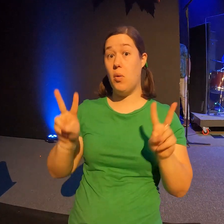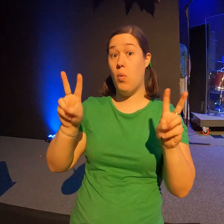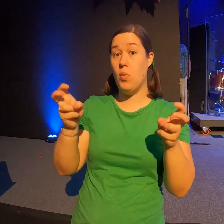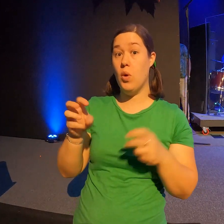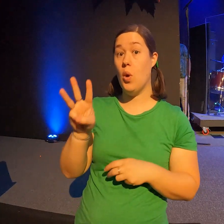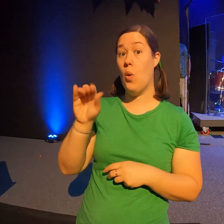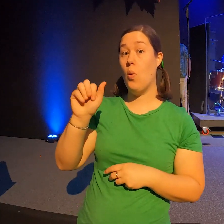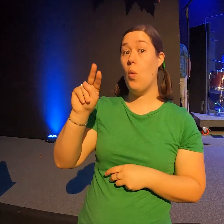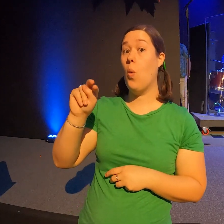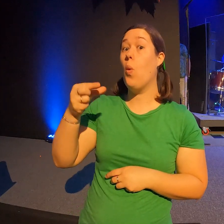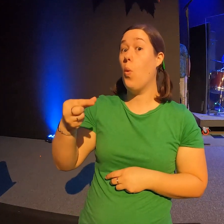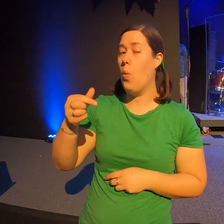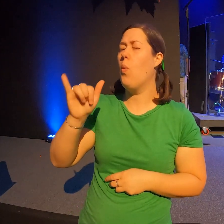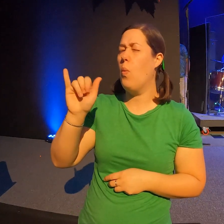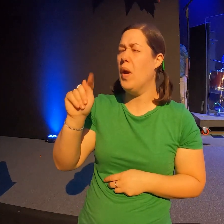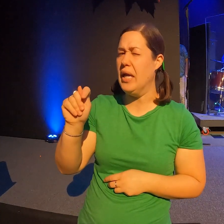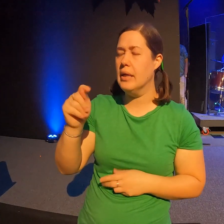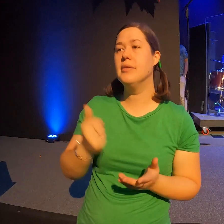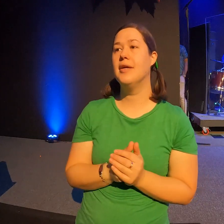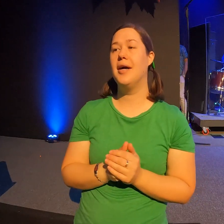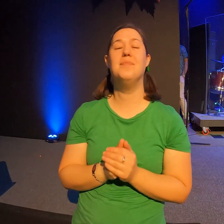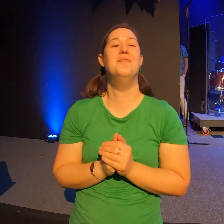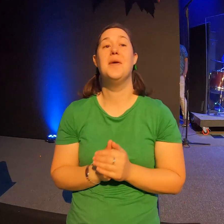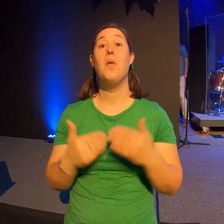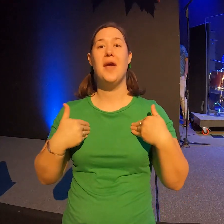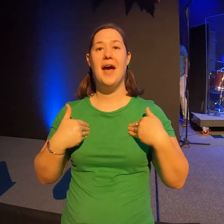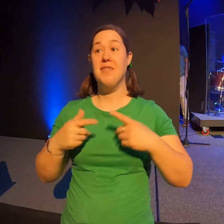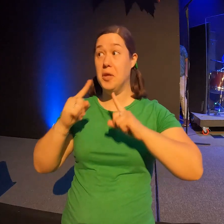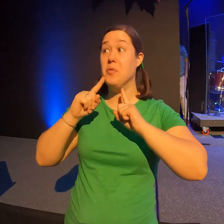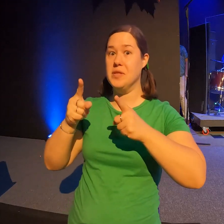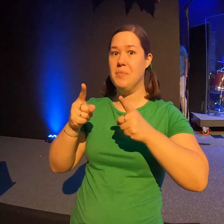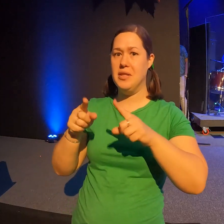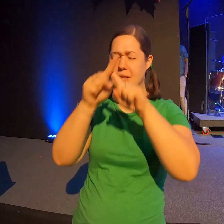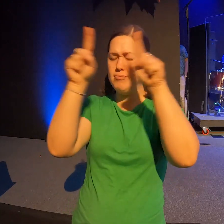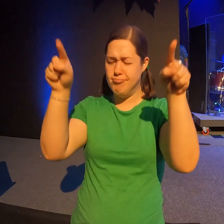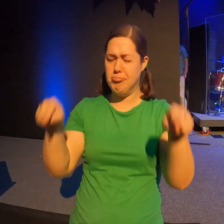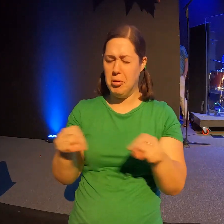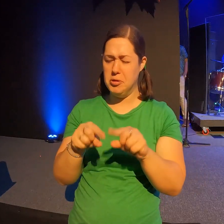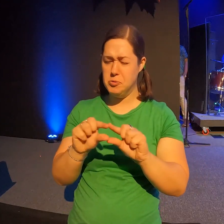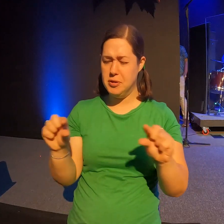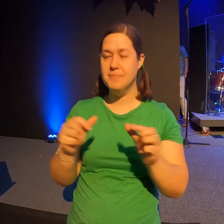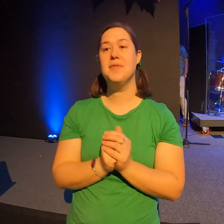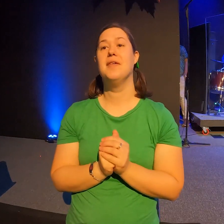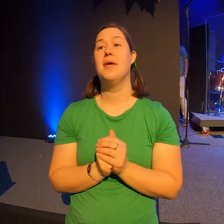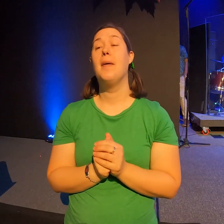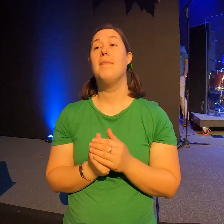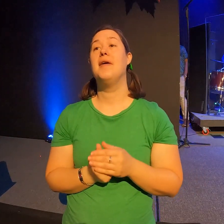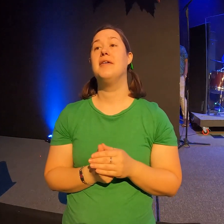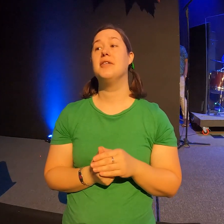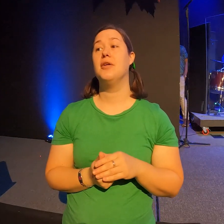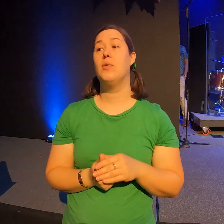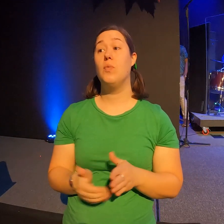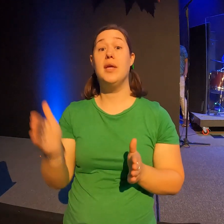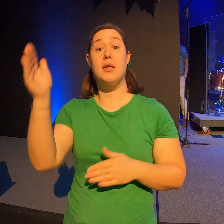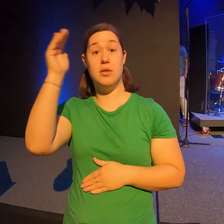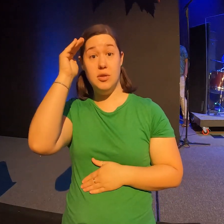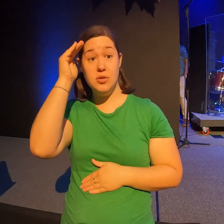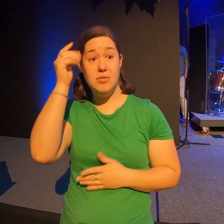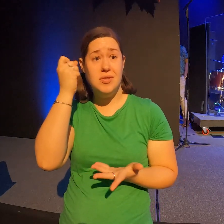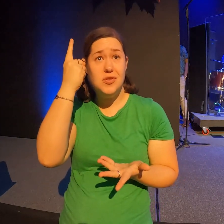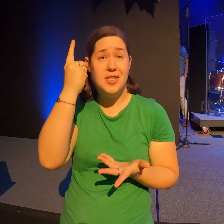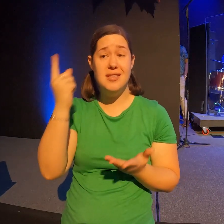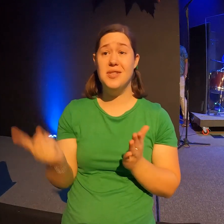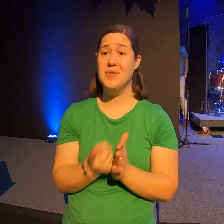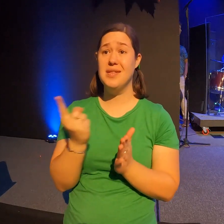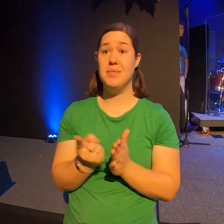that. So as we do open ourselves to this time of worship, we do first acknowledge those times in which maybe we go in different directions. And yet, as we